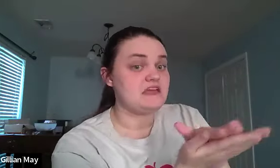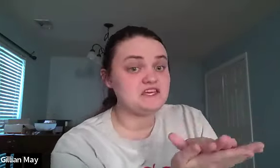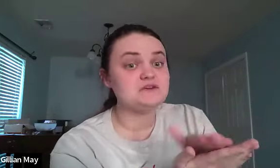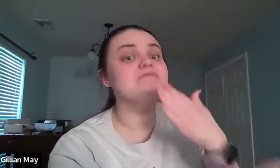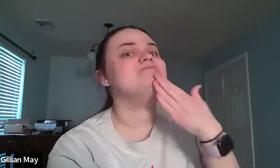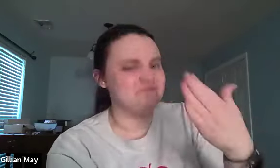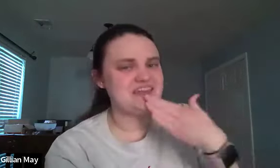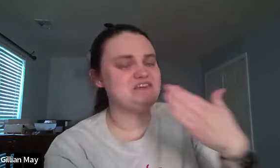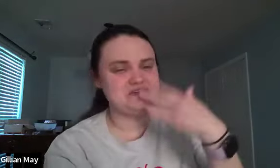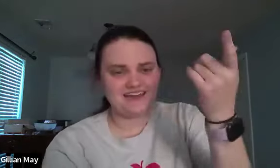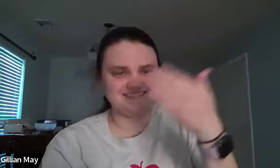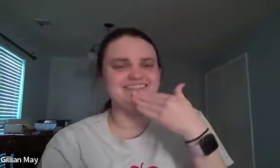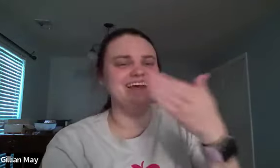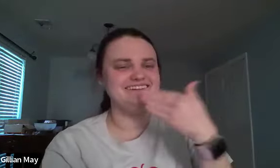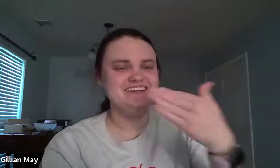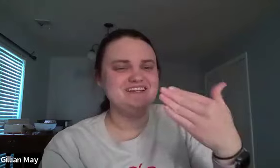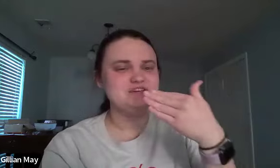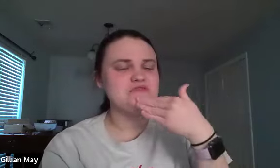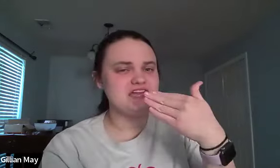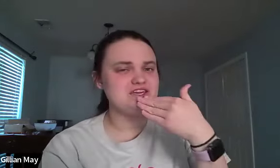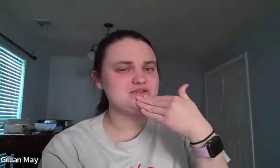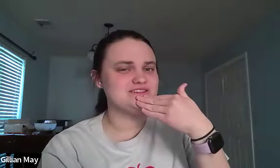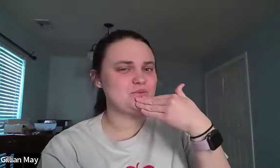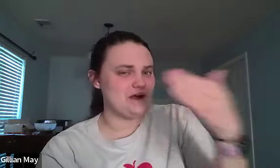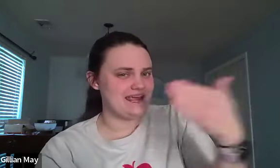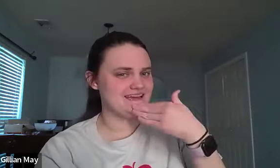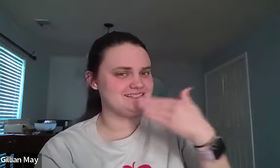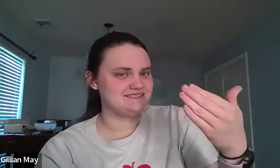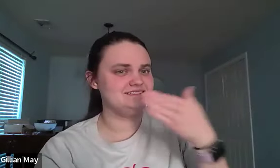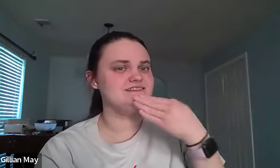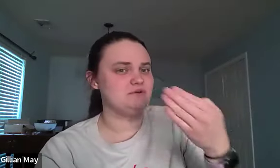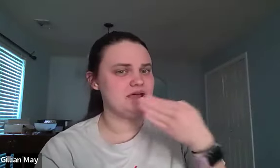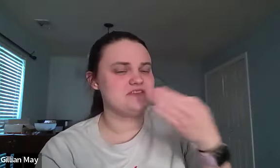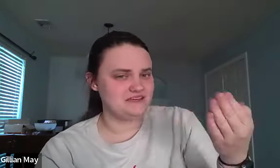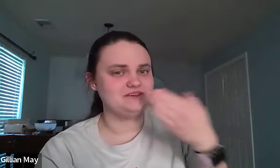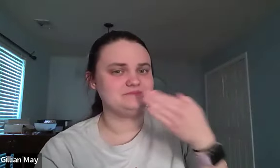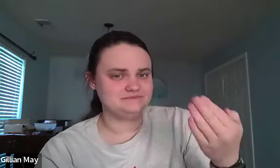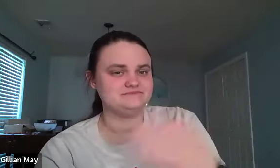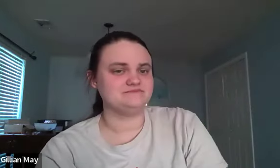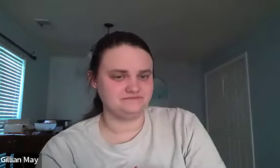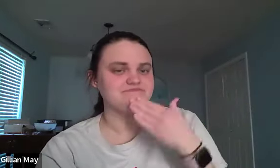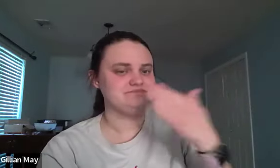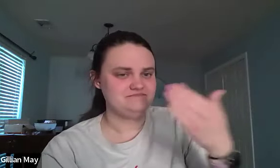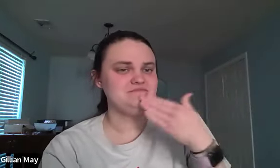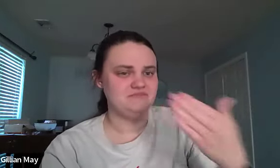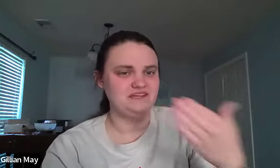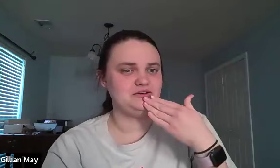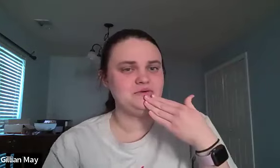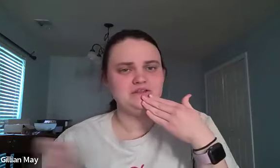Thank you. Thank you. Yes. So thank you is one hand going up. Thank you. Thank you. That's